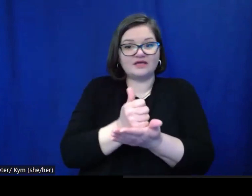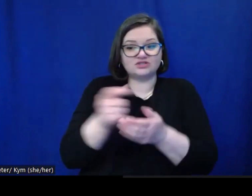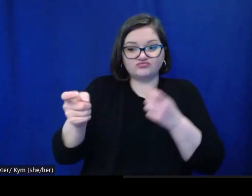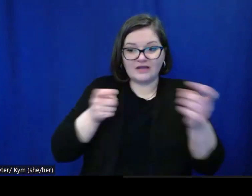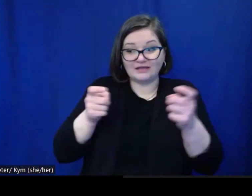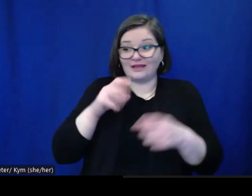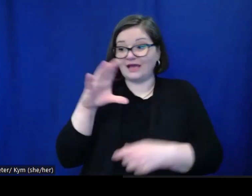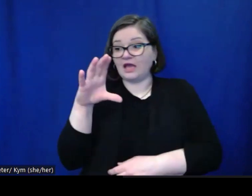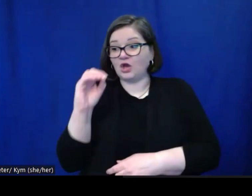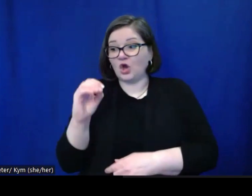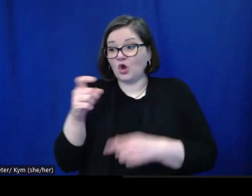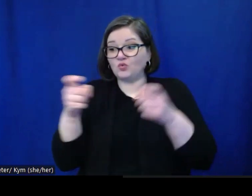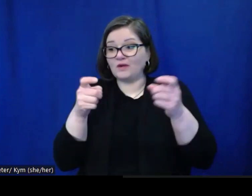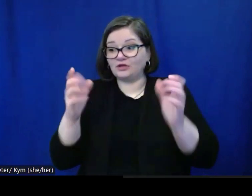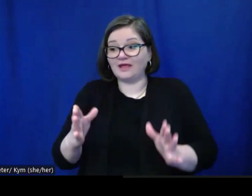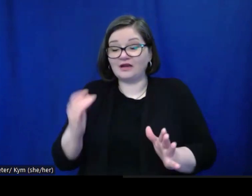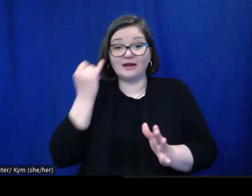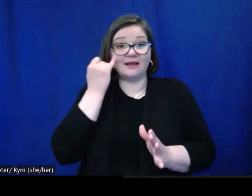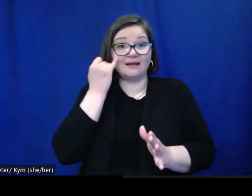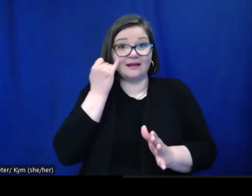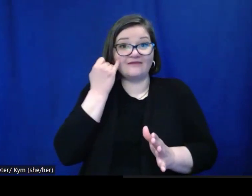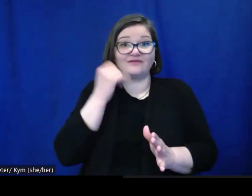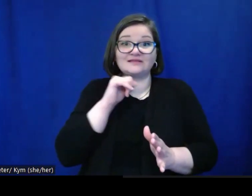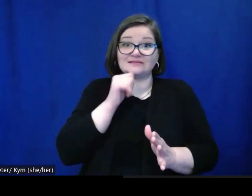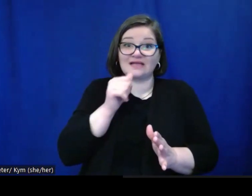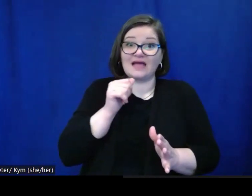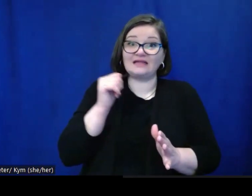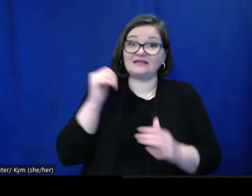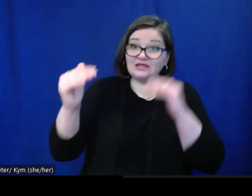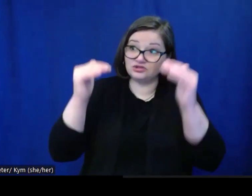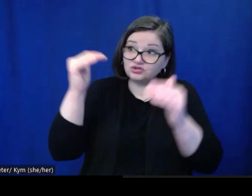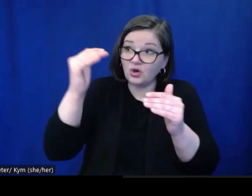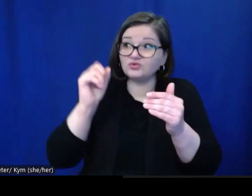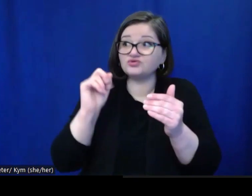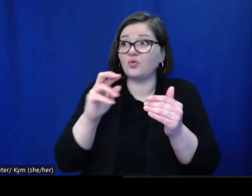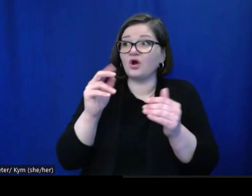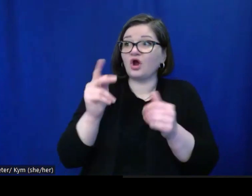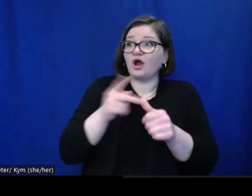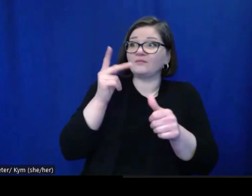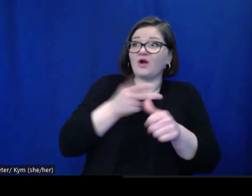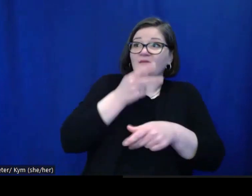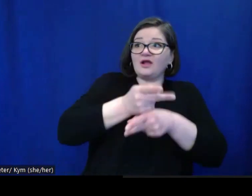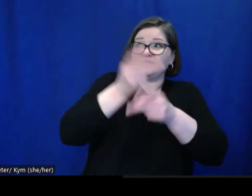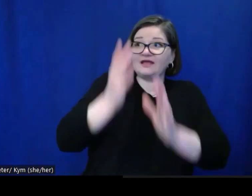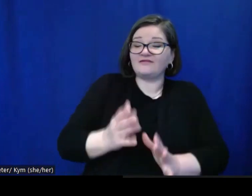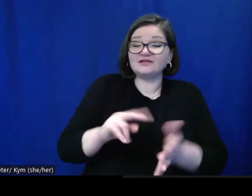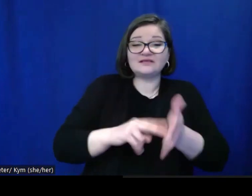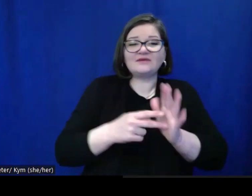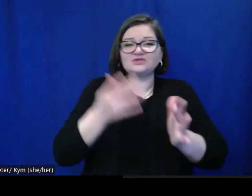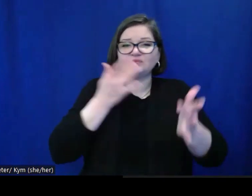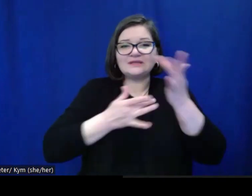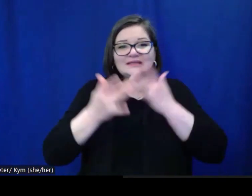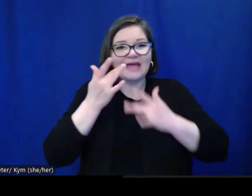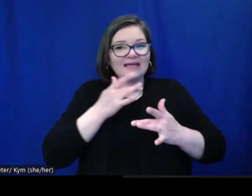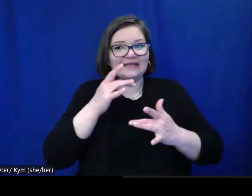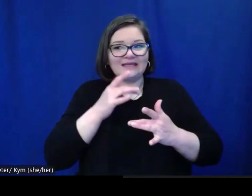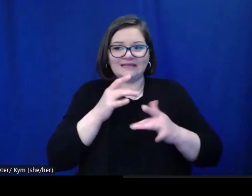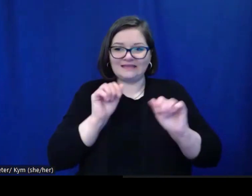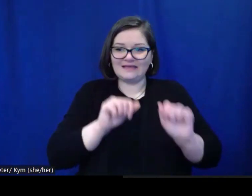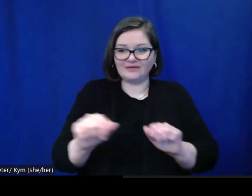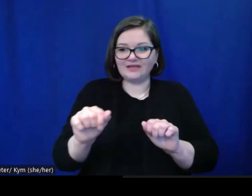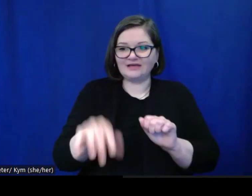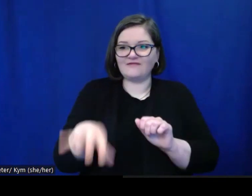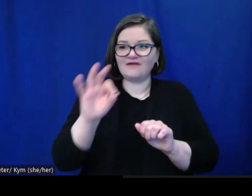our adults, our primary caregivers, then we lack opportunity to find co-regulators that can help